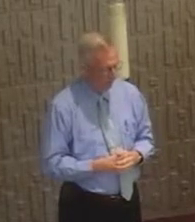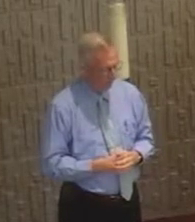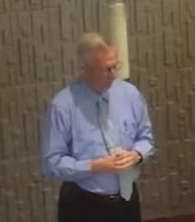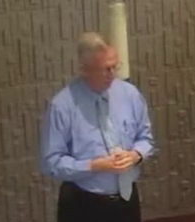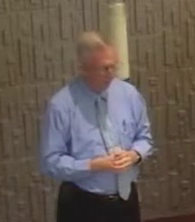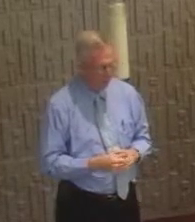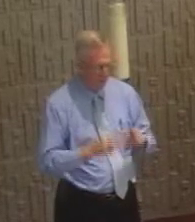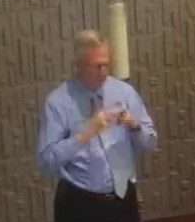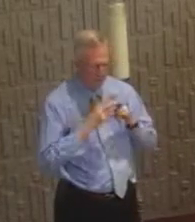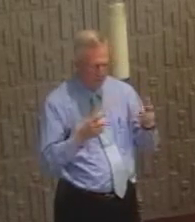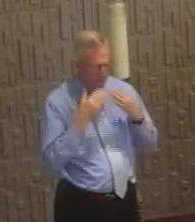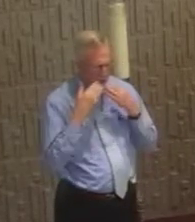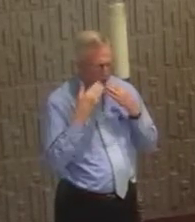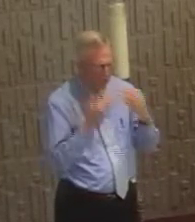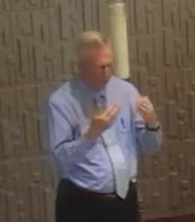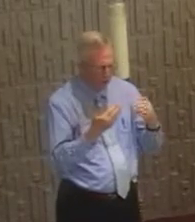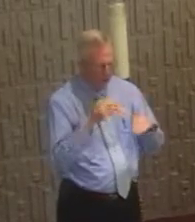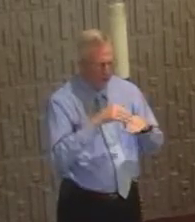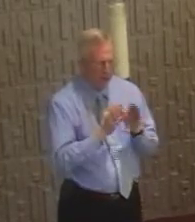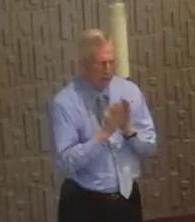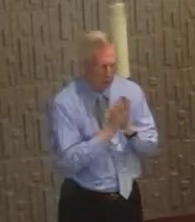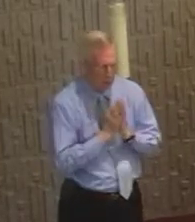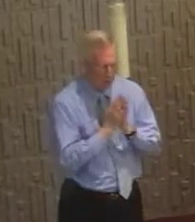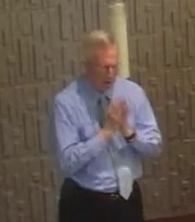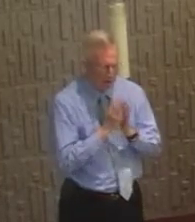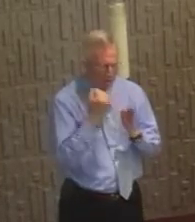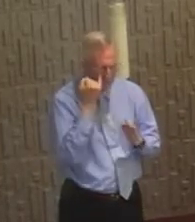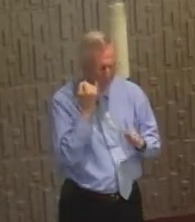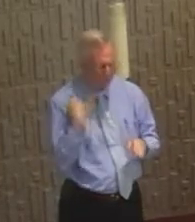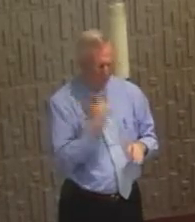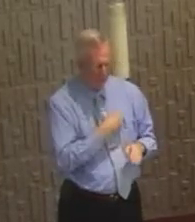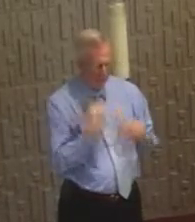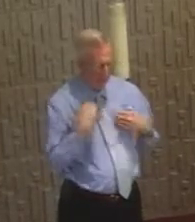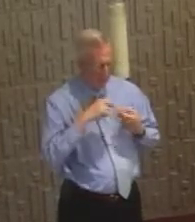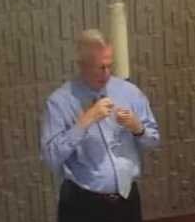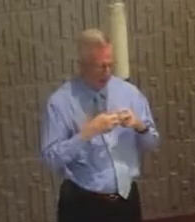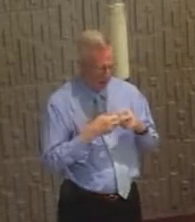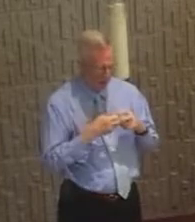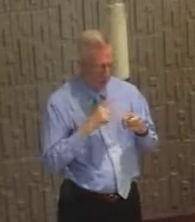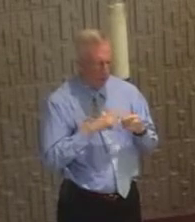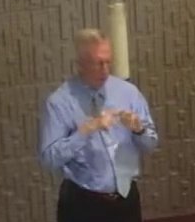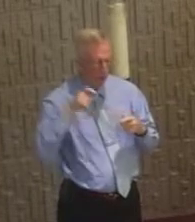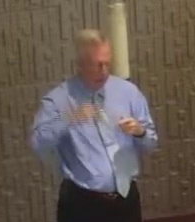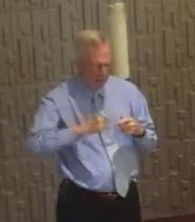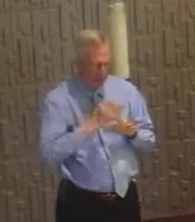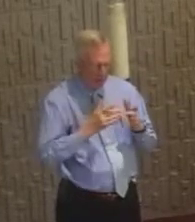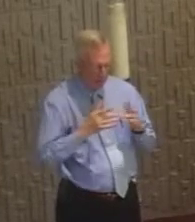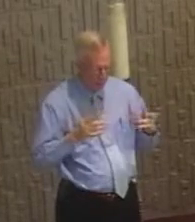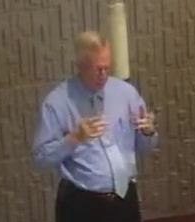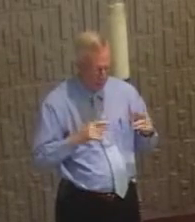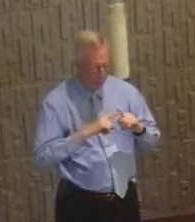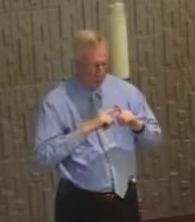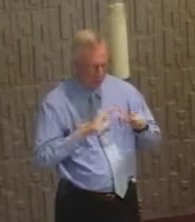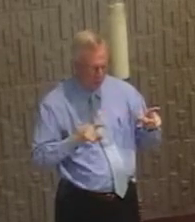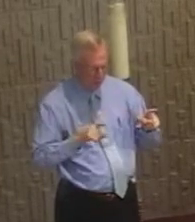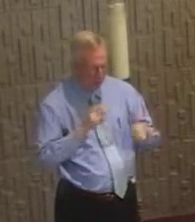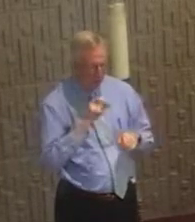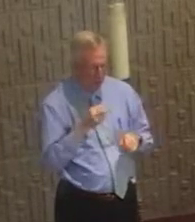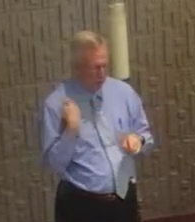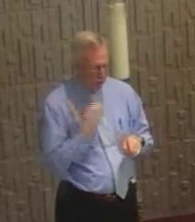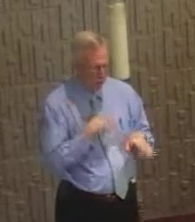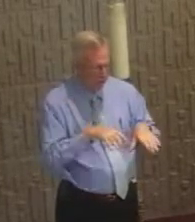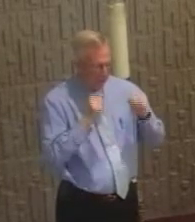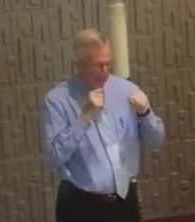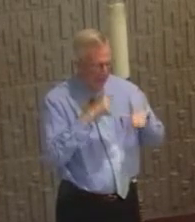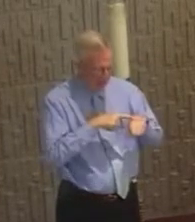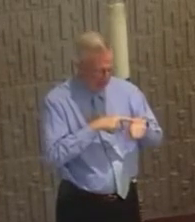We're very good at praying when we're in crisis or when we need something. But how often do we take the time to just be